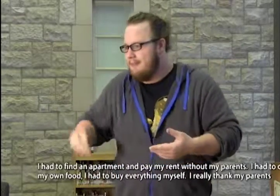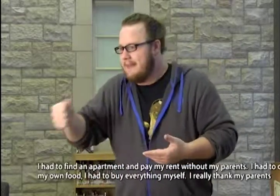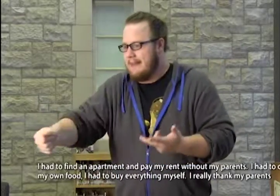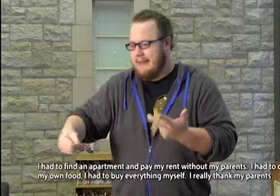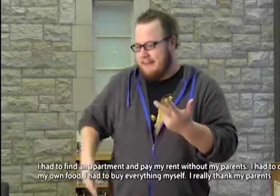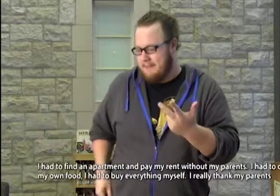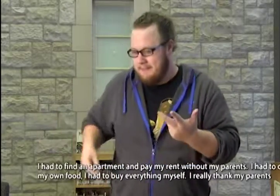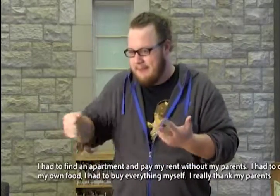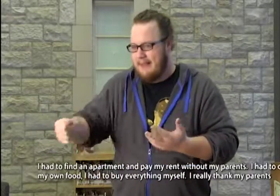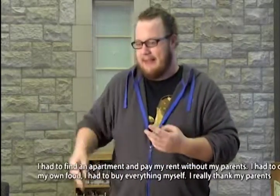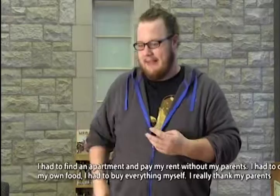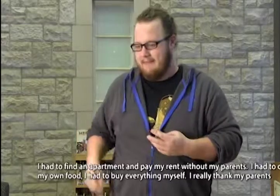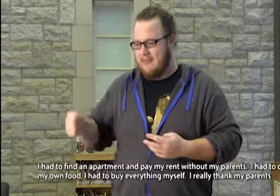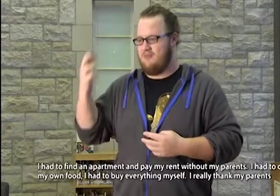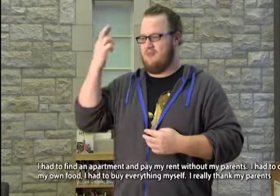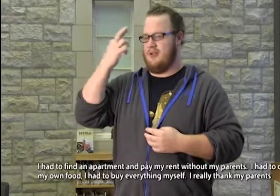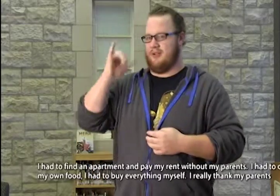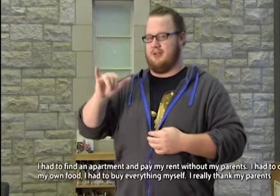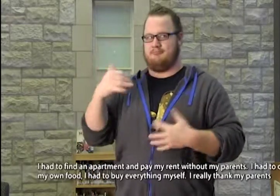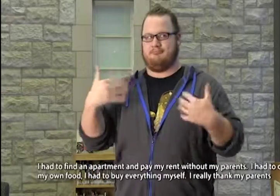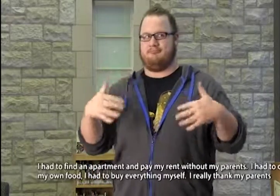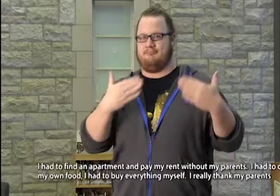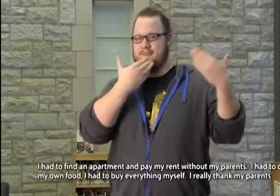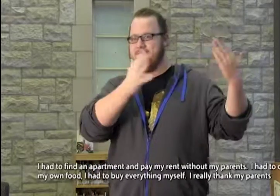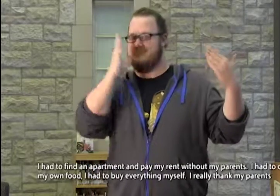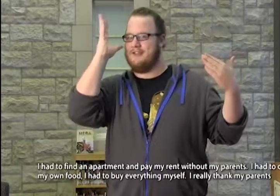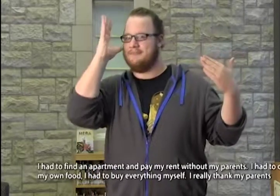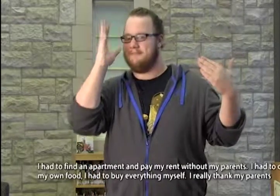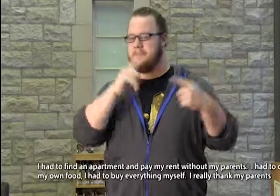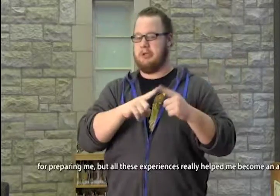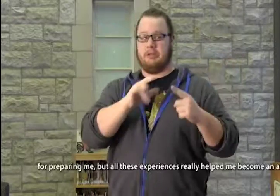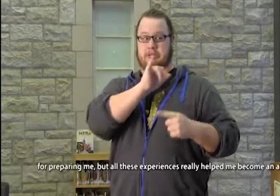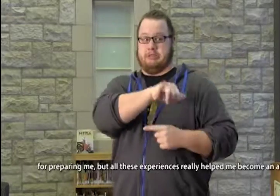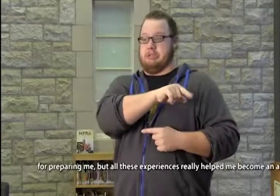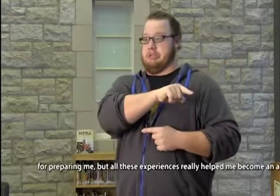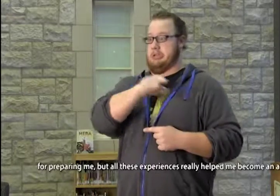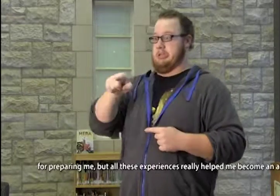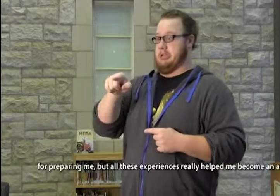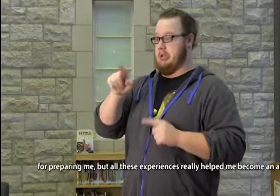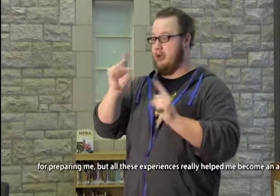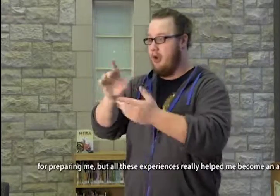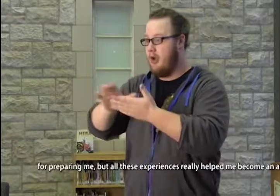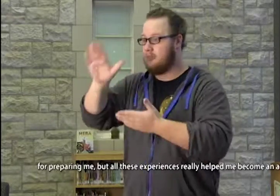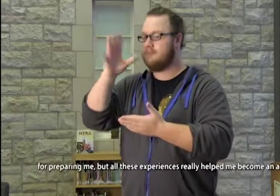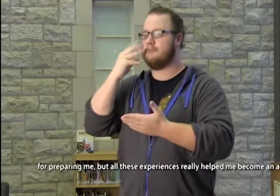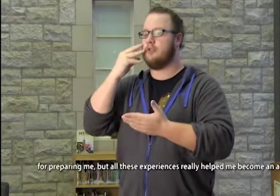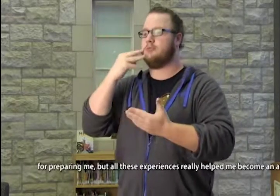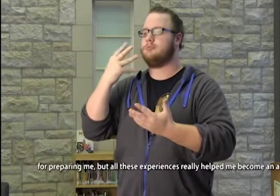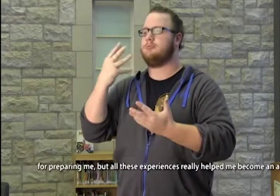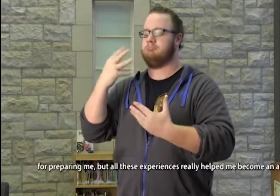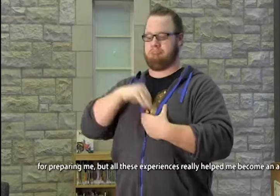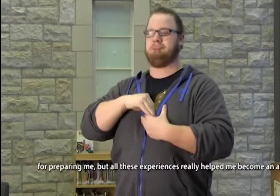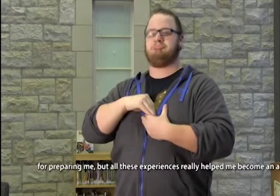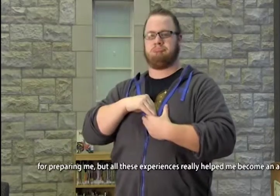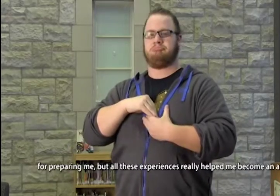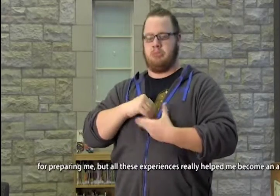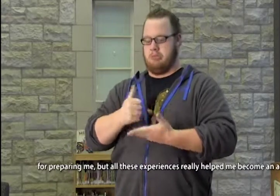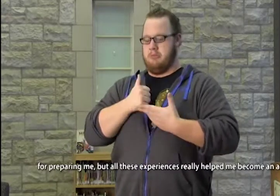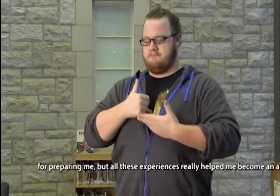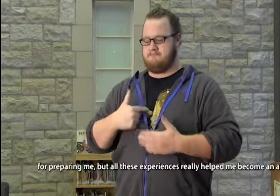cook my own food. I had to buy everything myself. And I really thank my parents for preparing me, but all these experiences really helped me